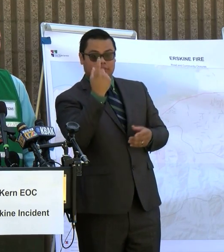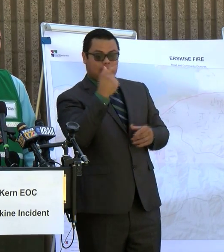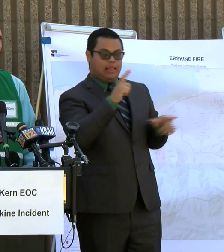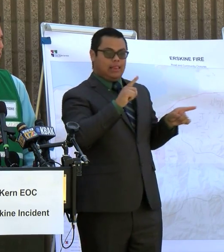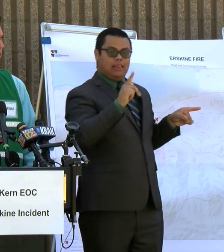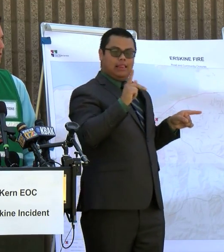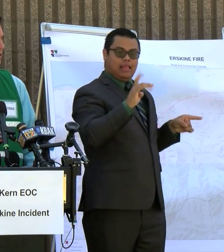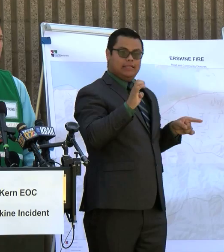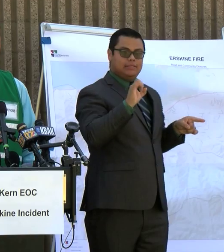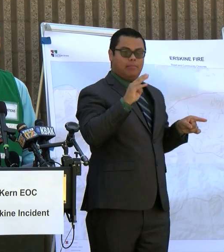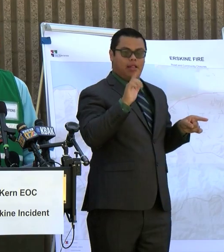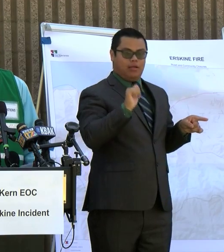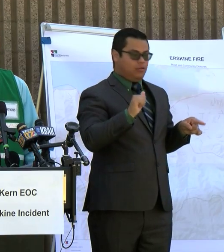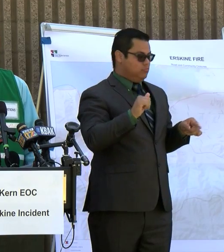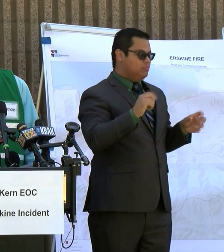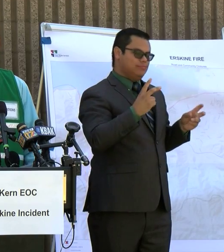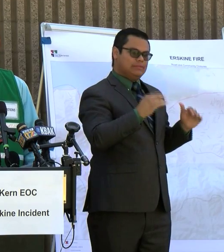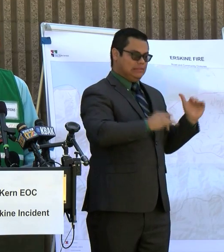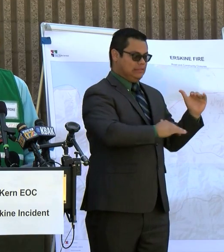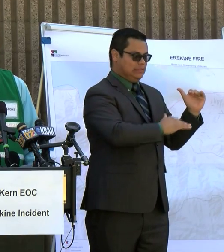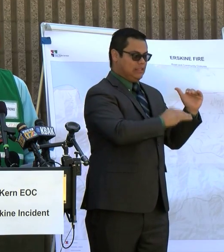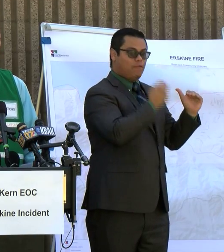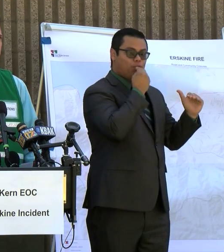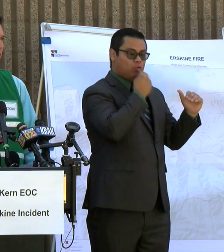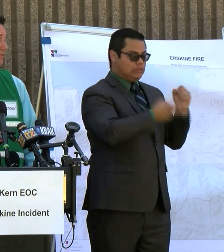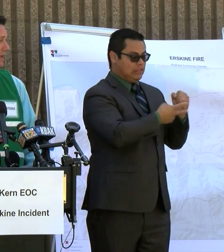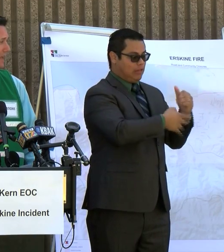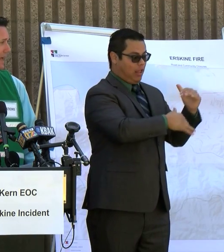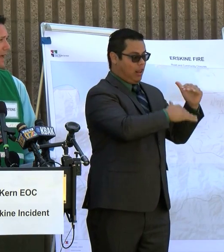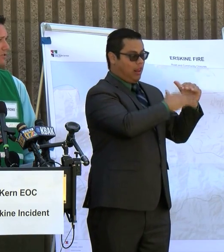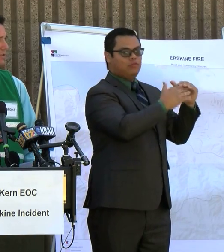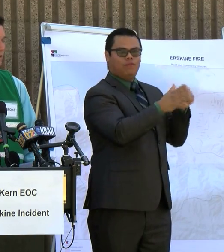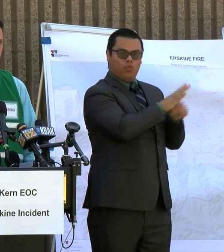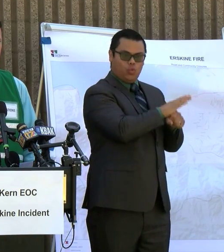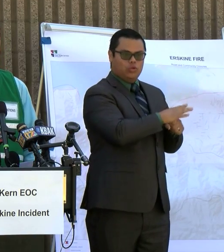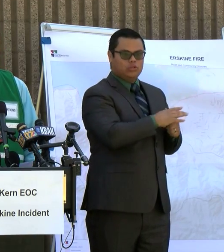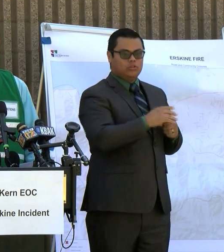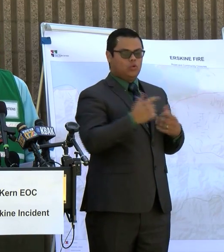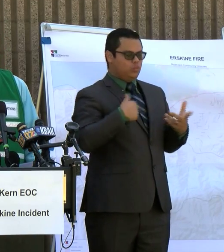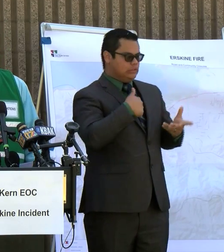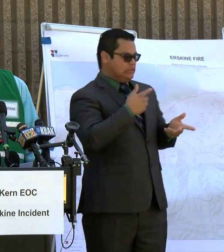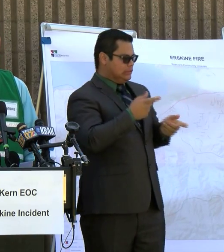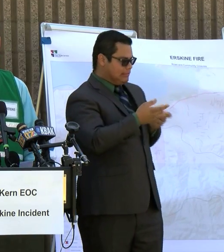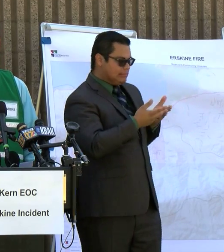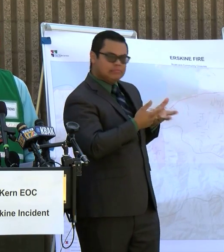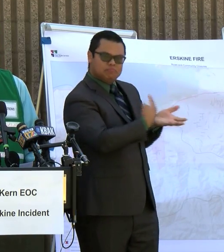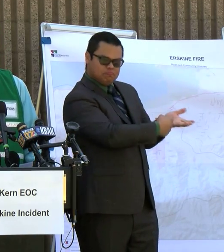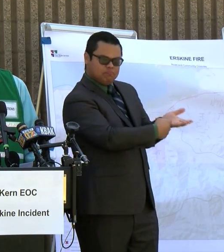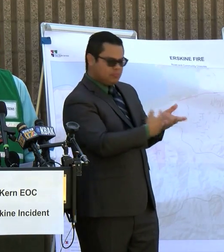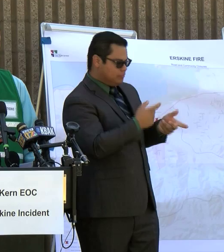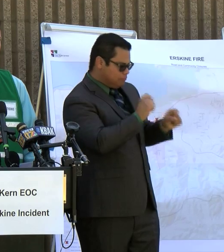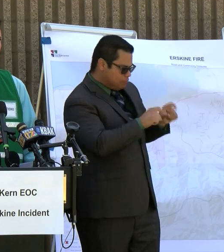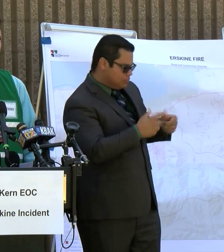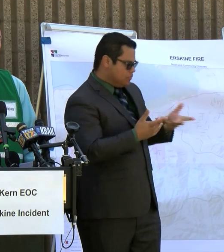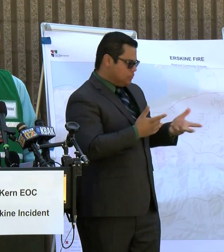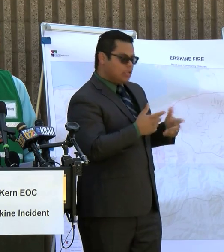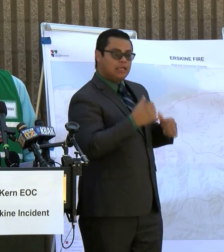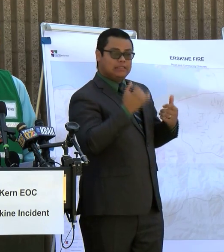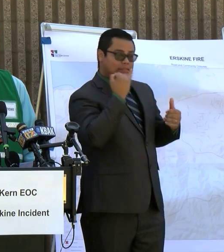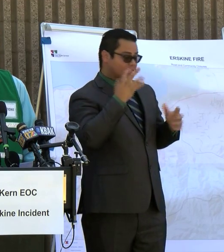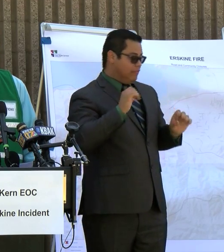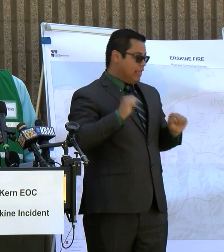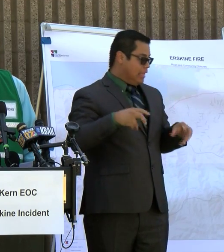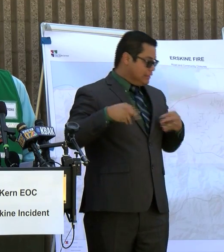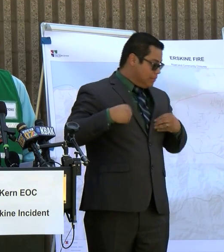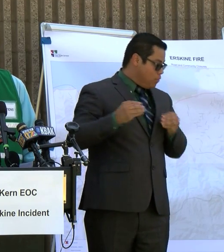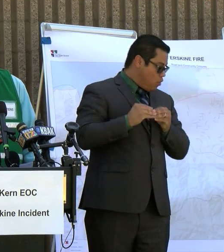and so we're going to coordinate with them a little bit more and see if they can actually get any more donations.